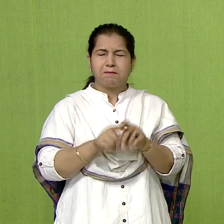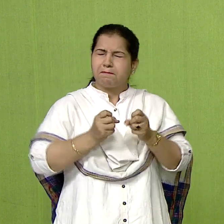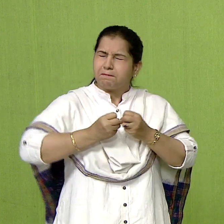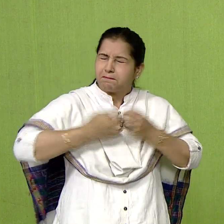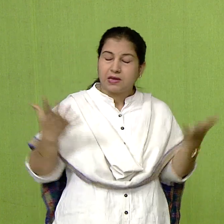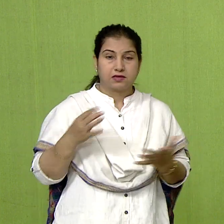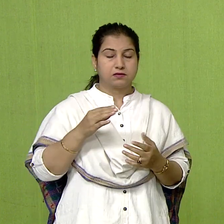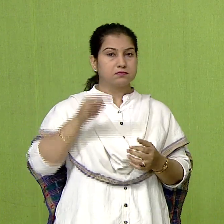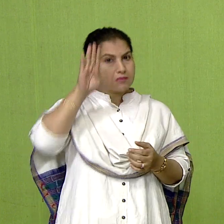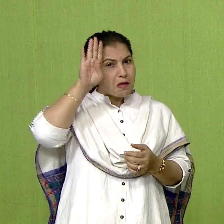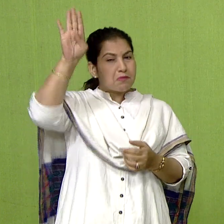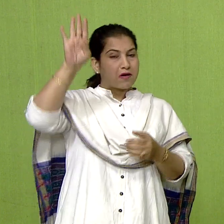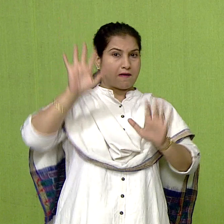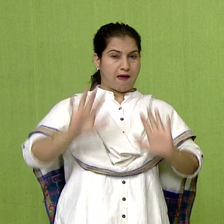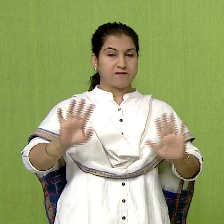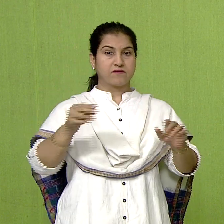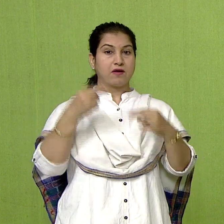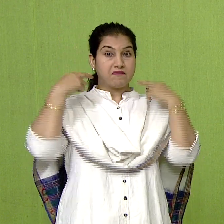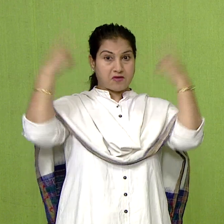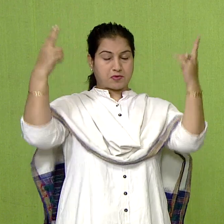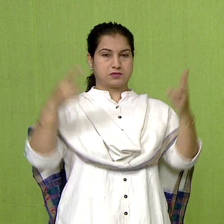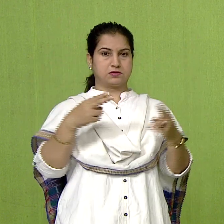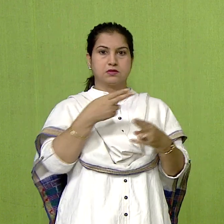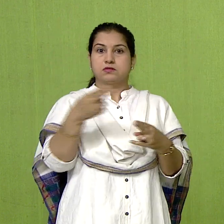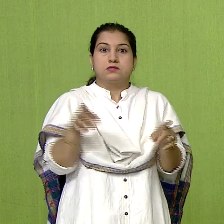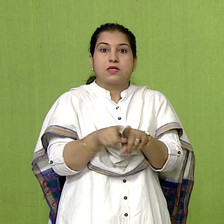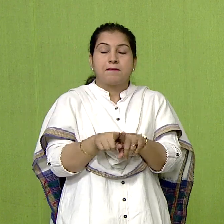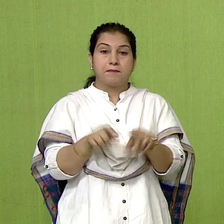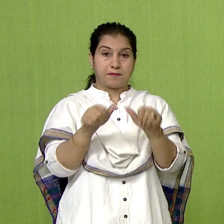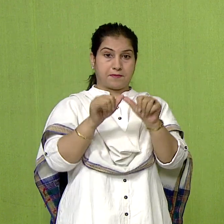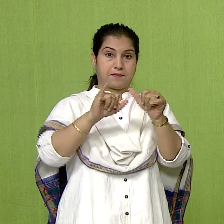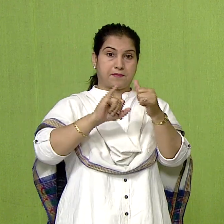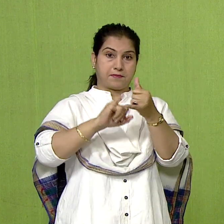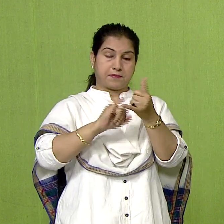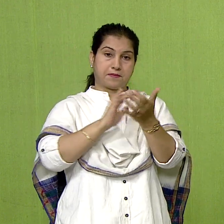it has been ruled by many great emperors like Asoka,